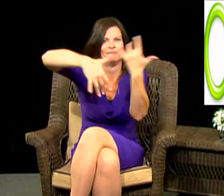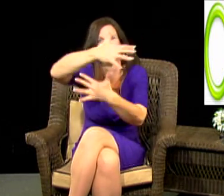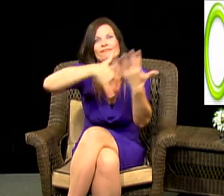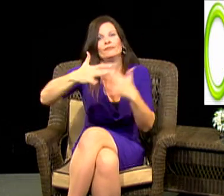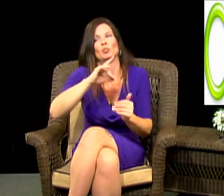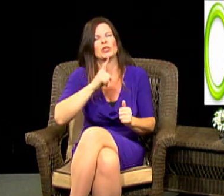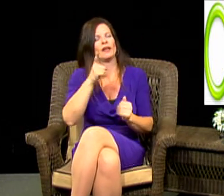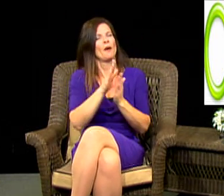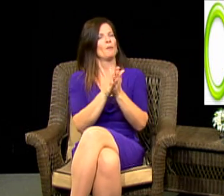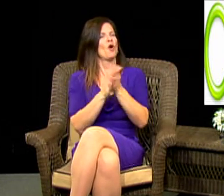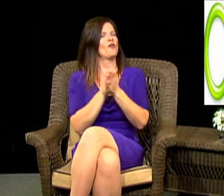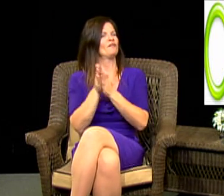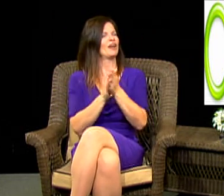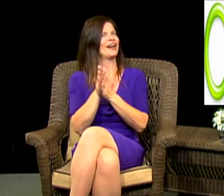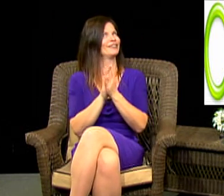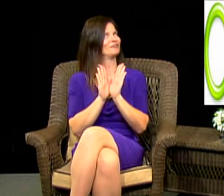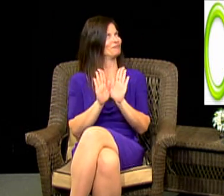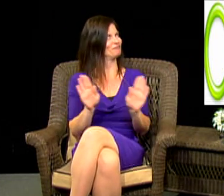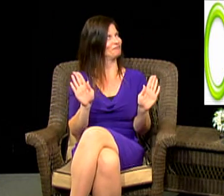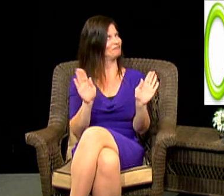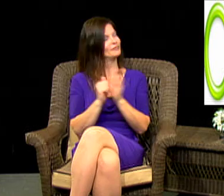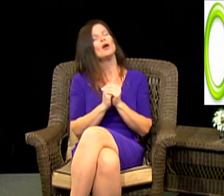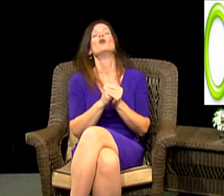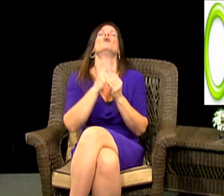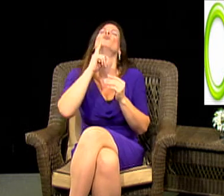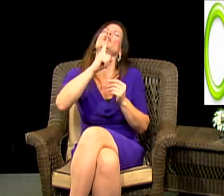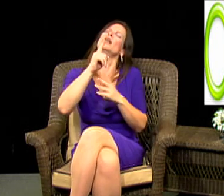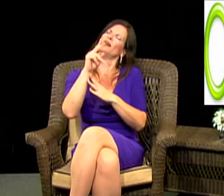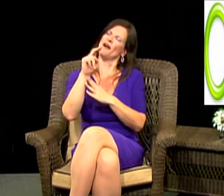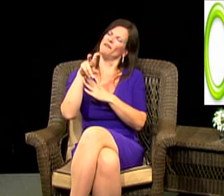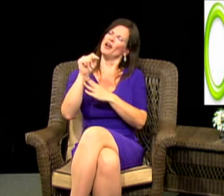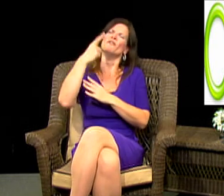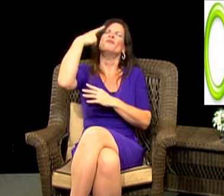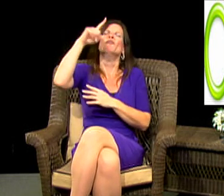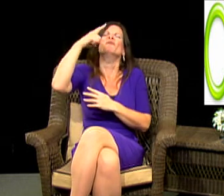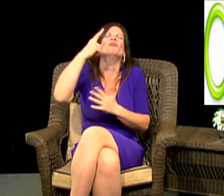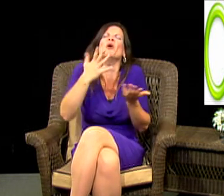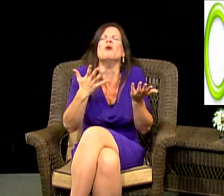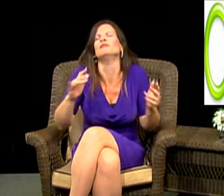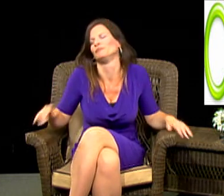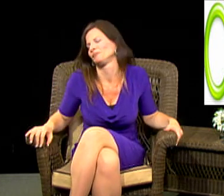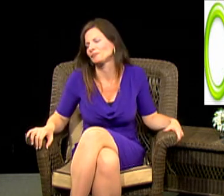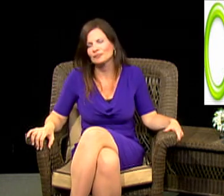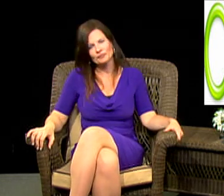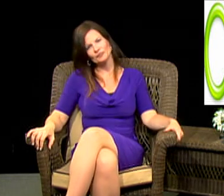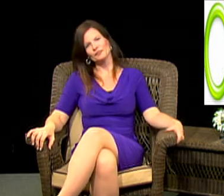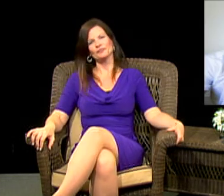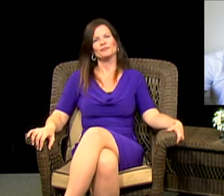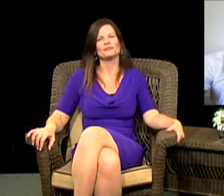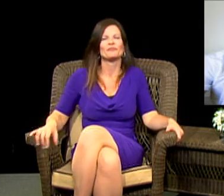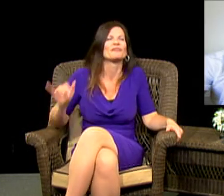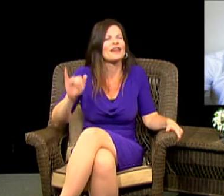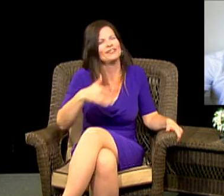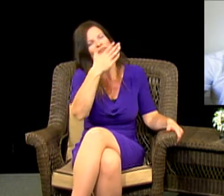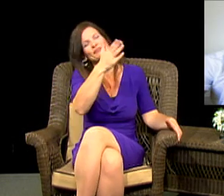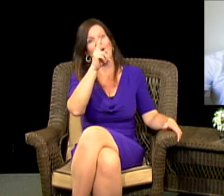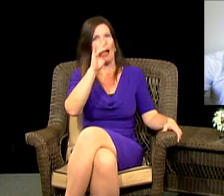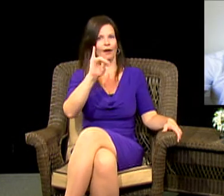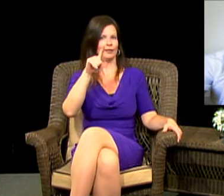other cities. There's so many deaf people in attendance, and not just deaf people, but the event was